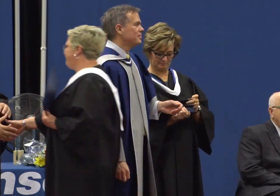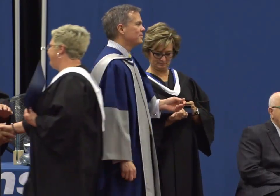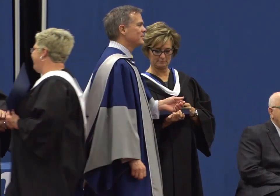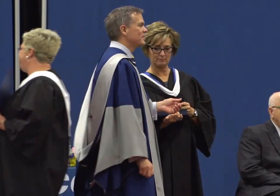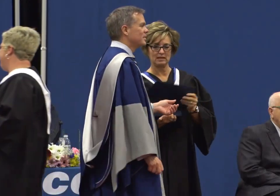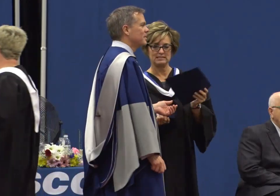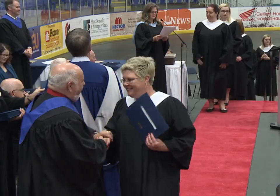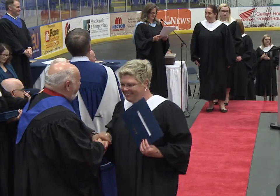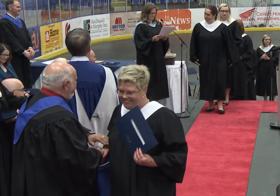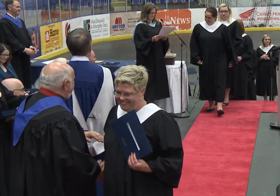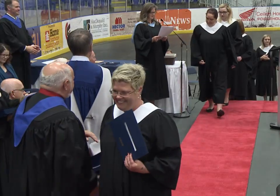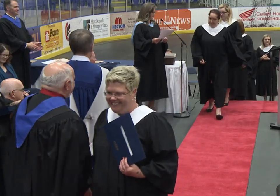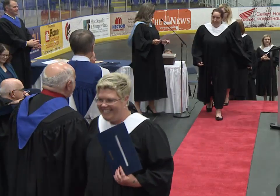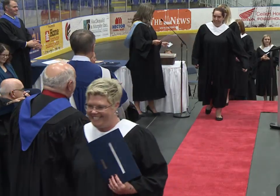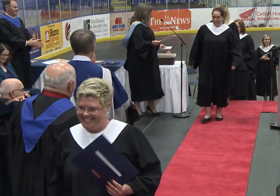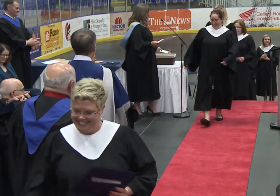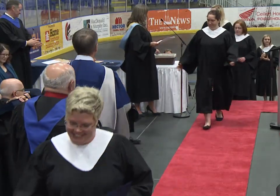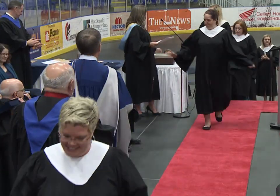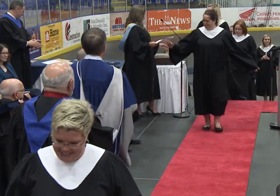Stephanie Finley.